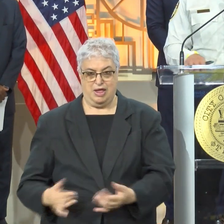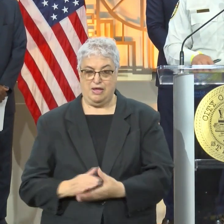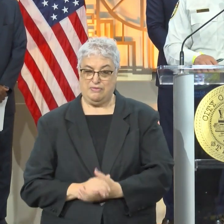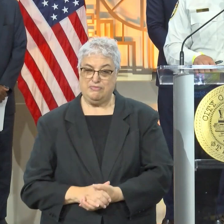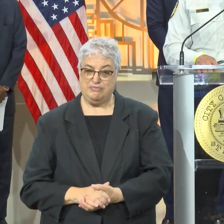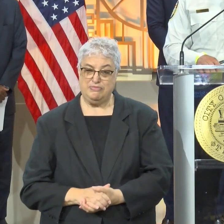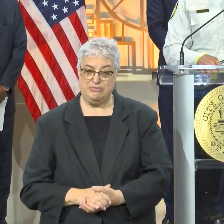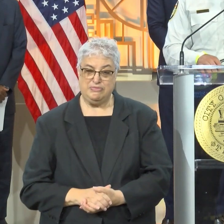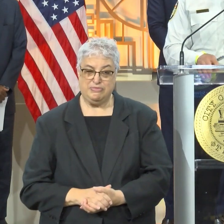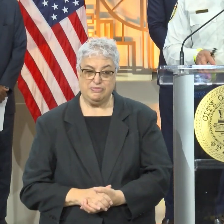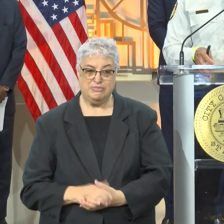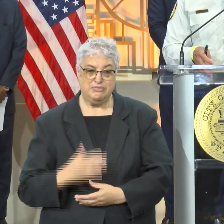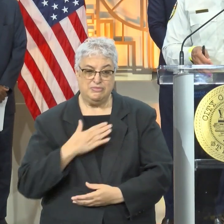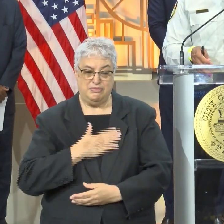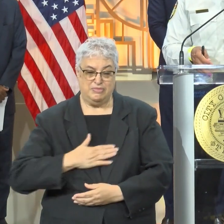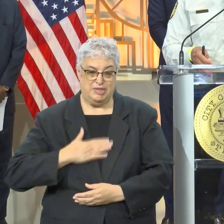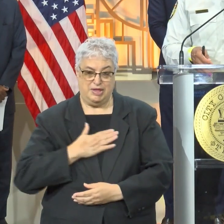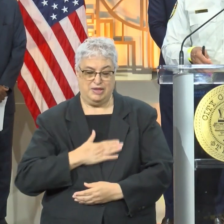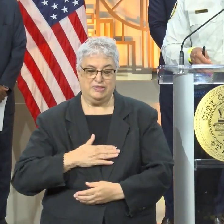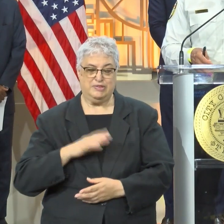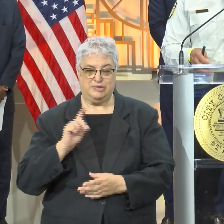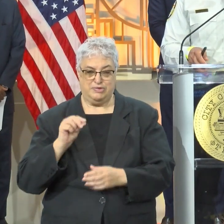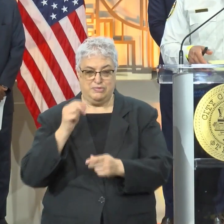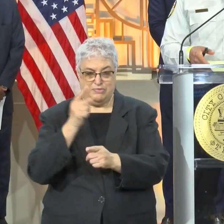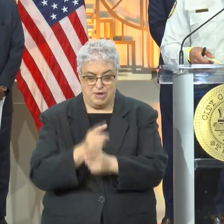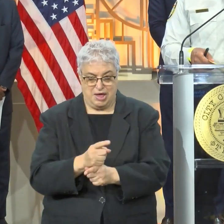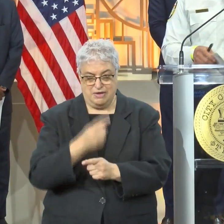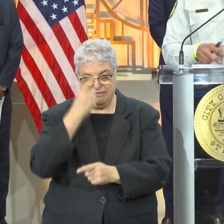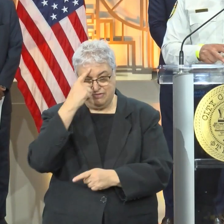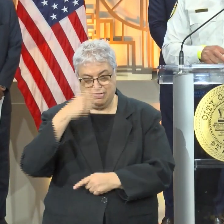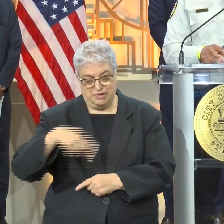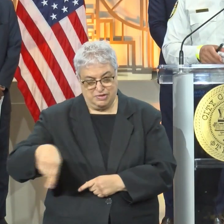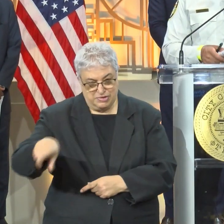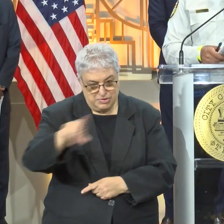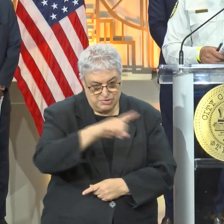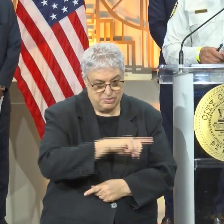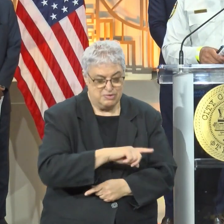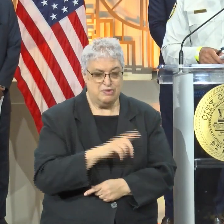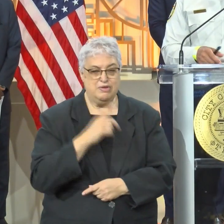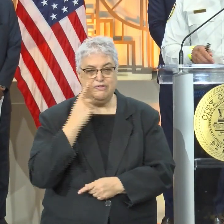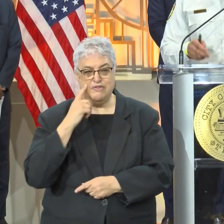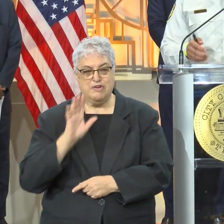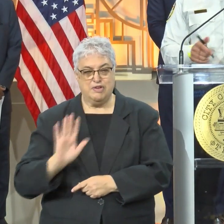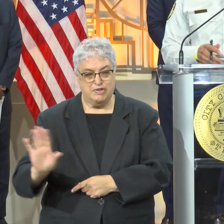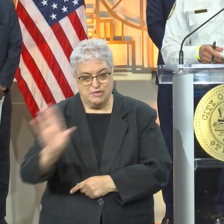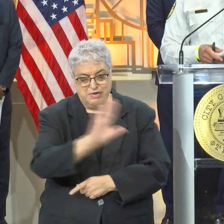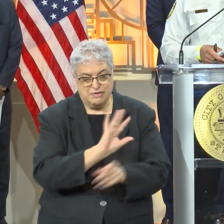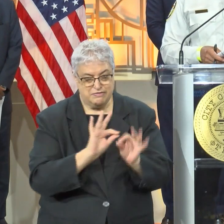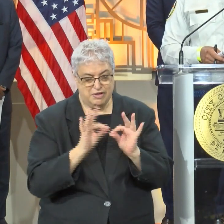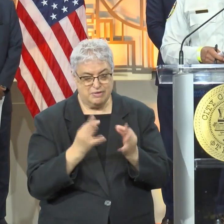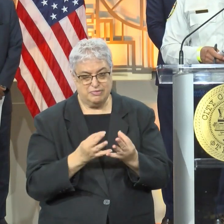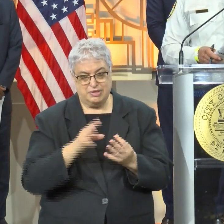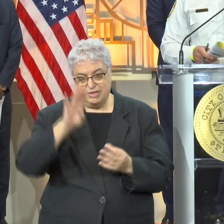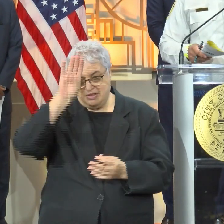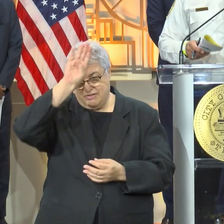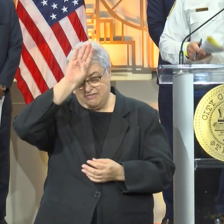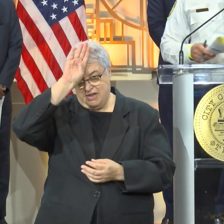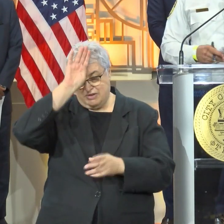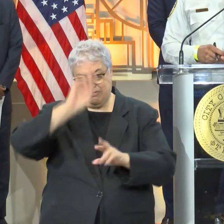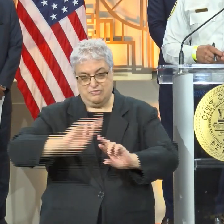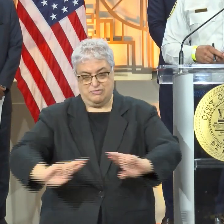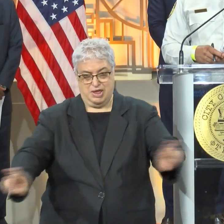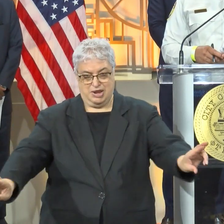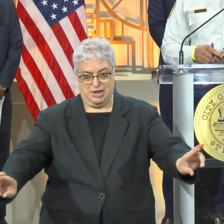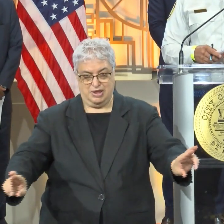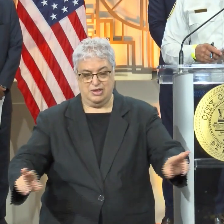So please do the right thing for yourselves and your families. The fire department is ready to serve. Do